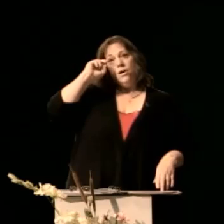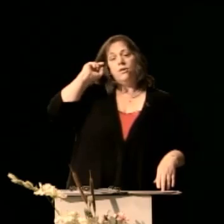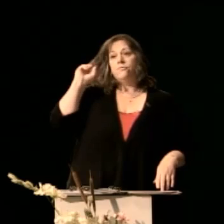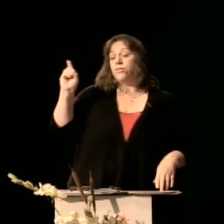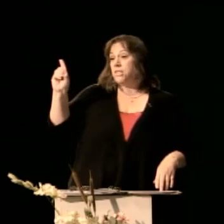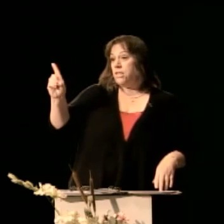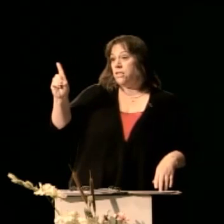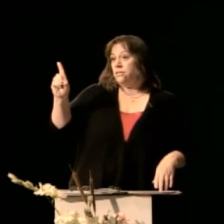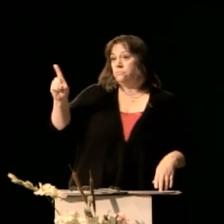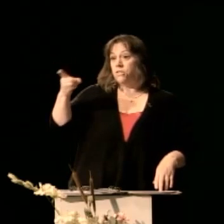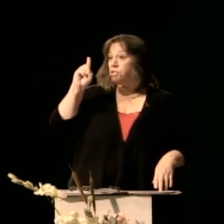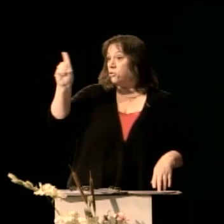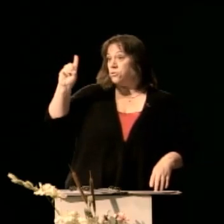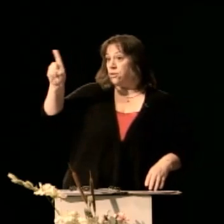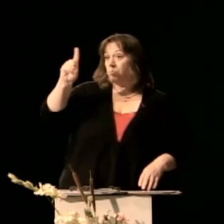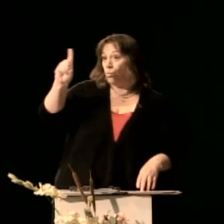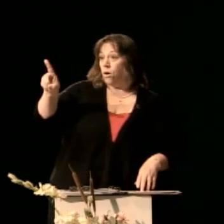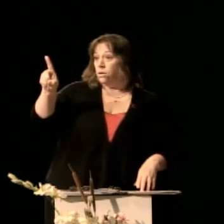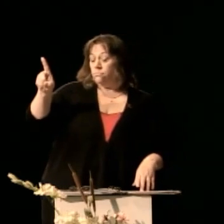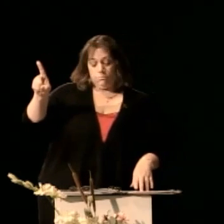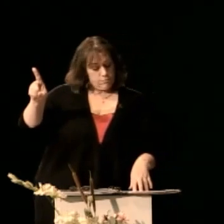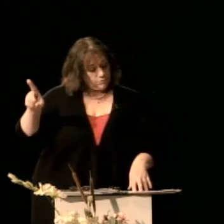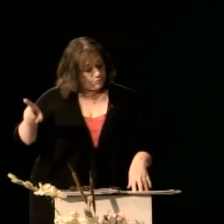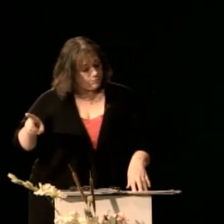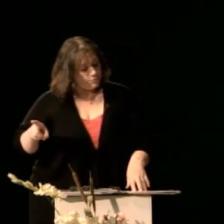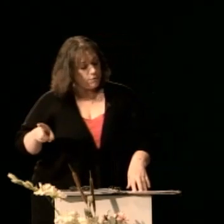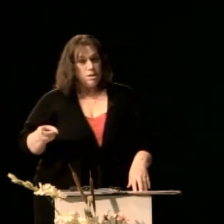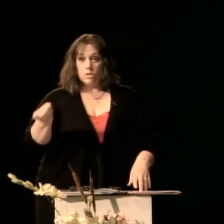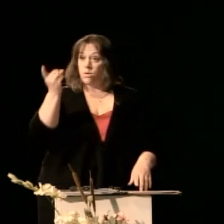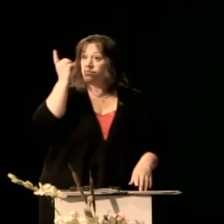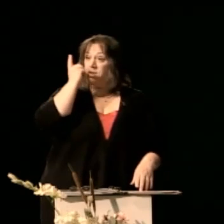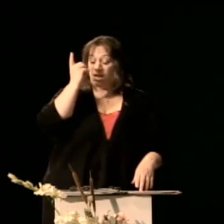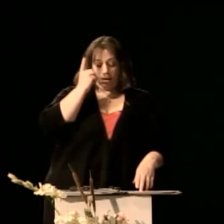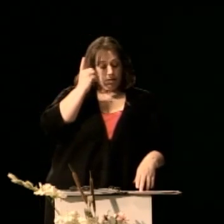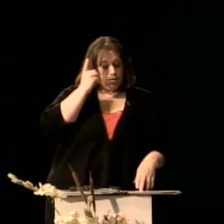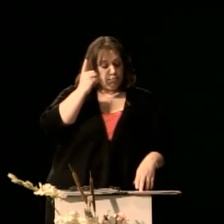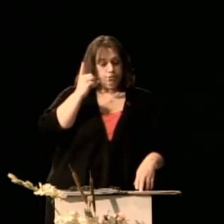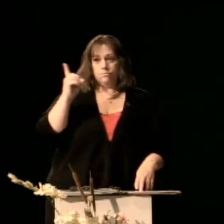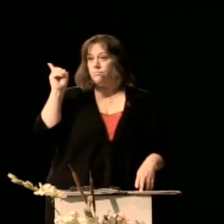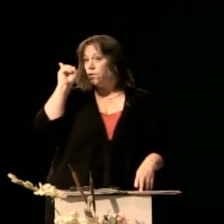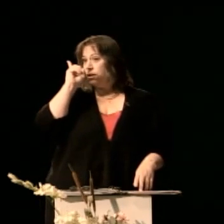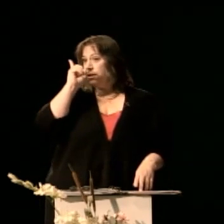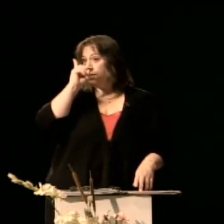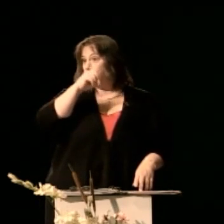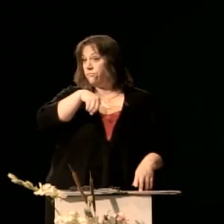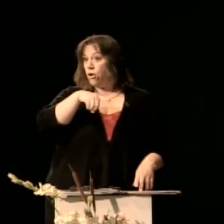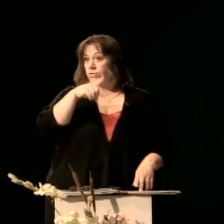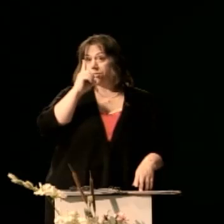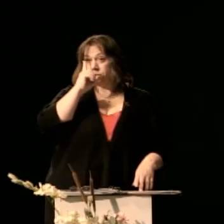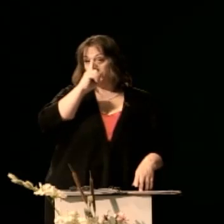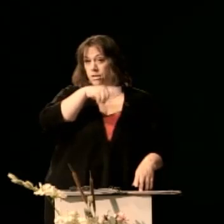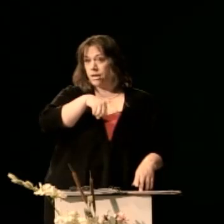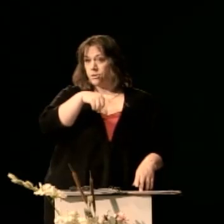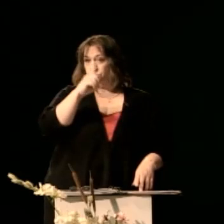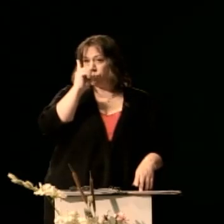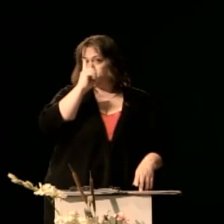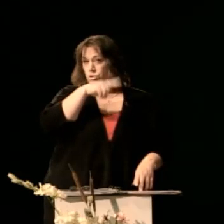For D, it's also the number 1. So we have dentist. False. Kind of goes across your